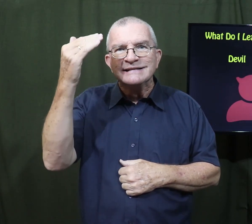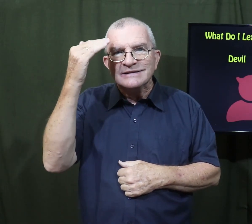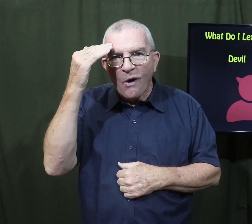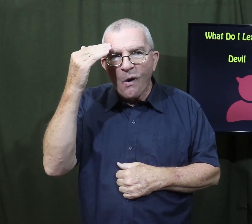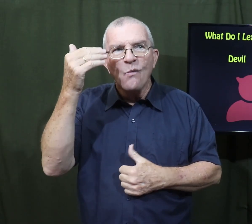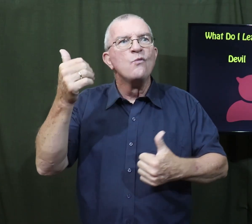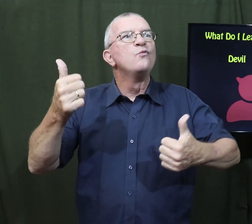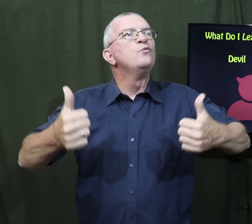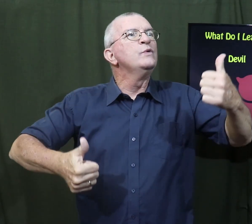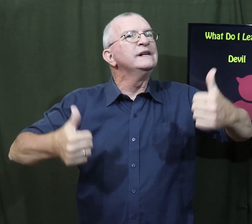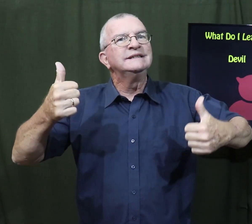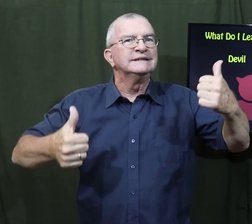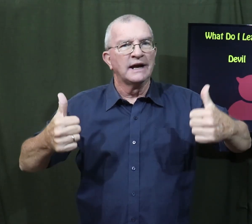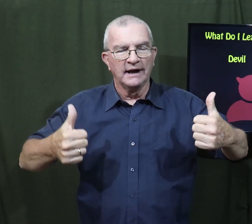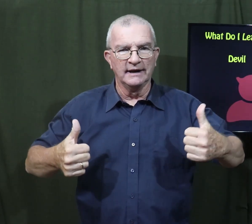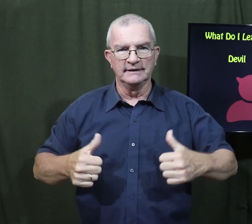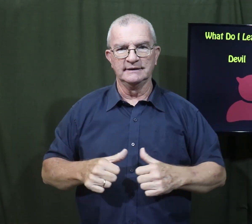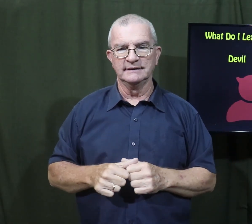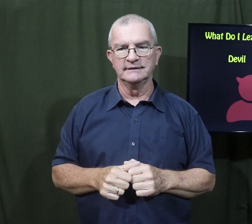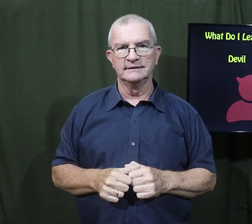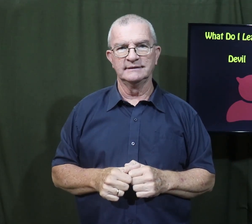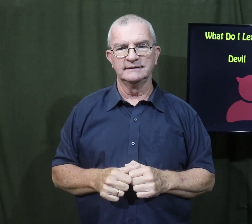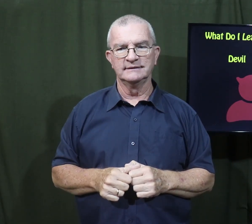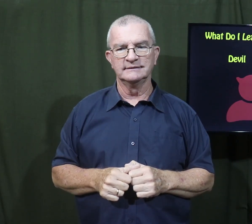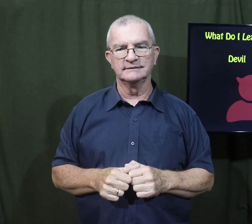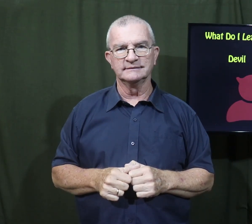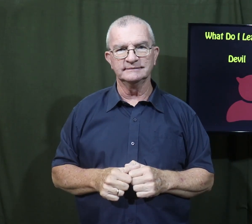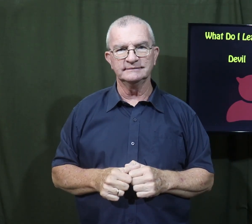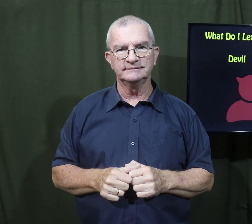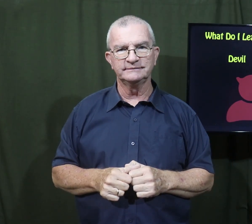You have a choice. You need to know which.